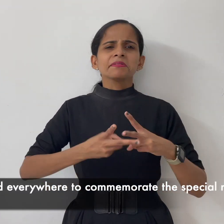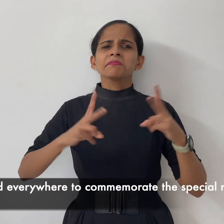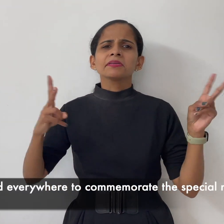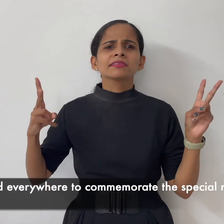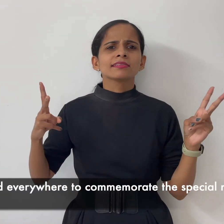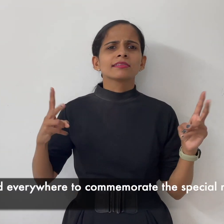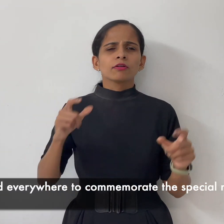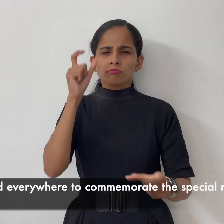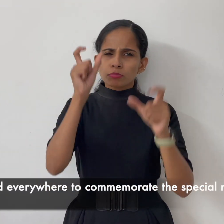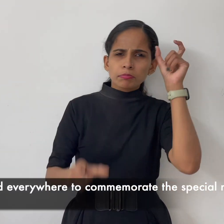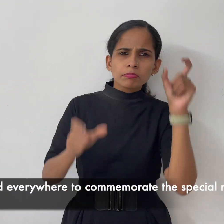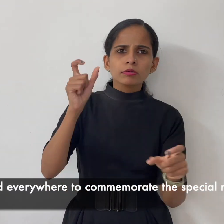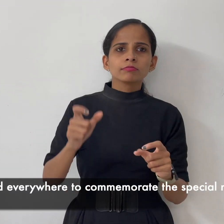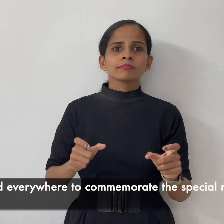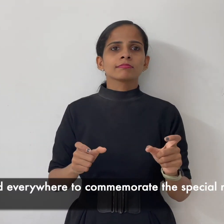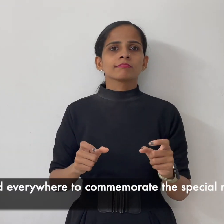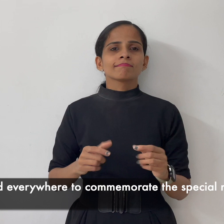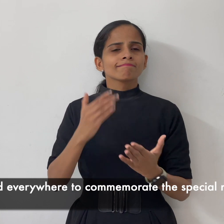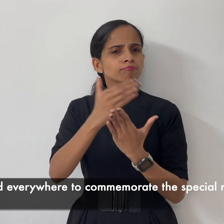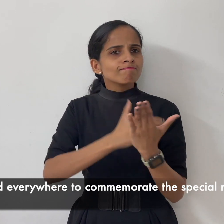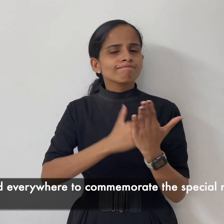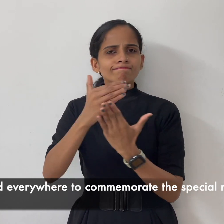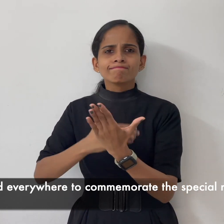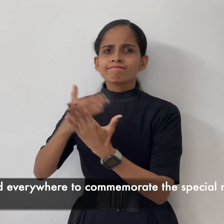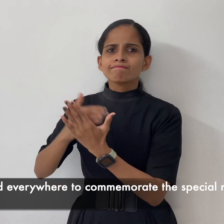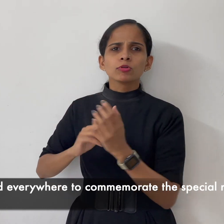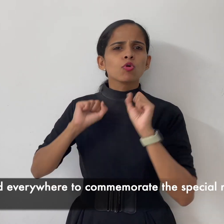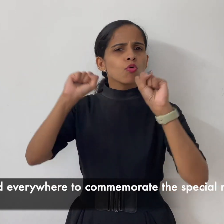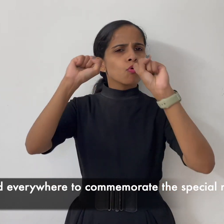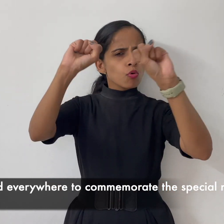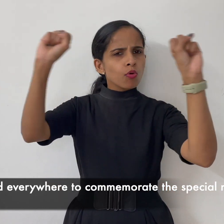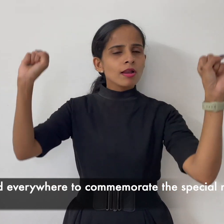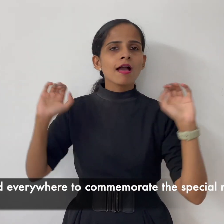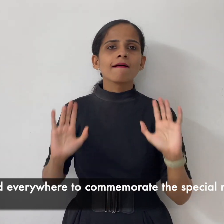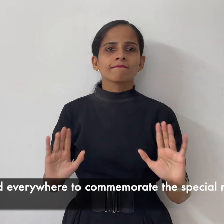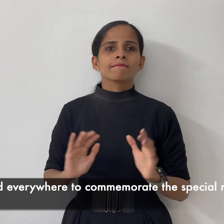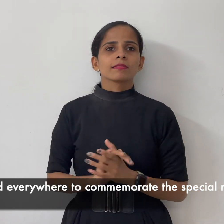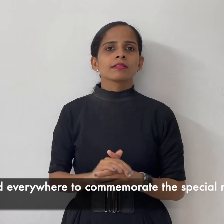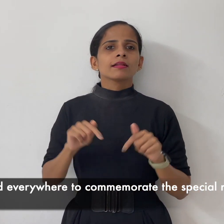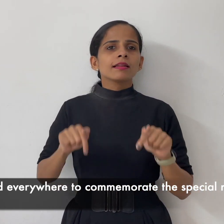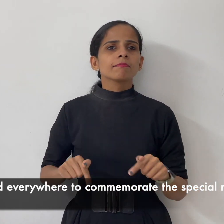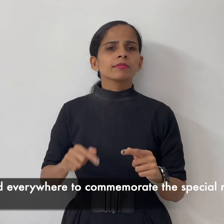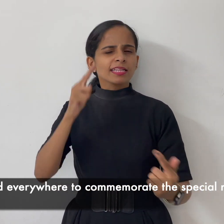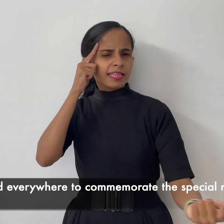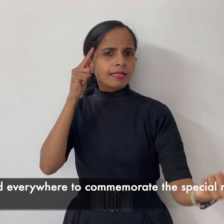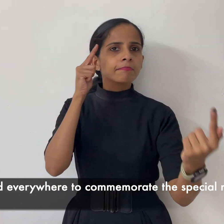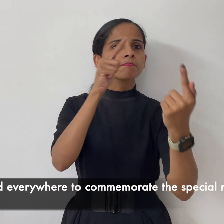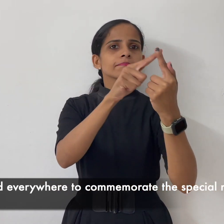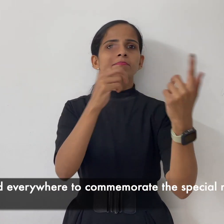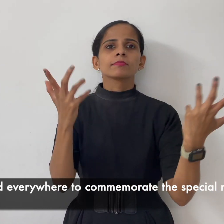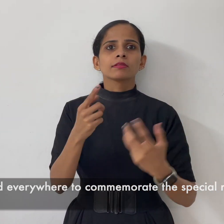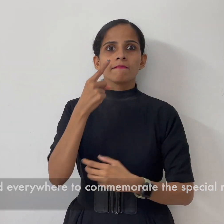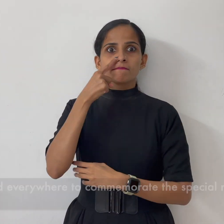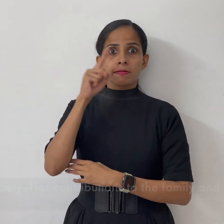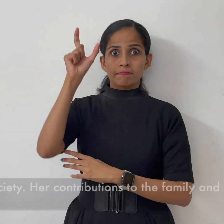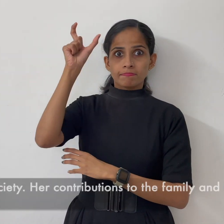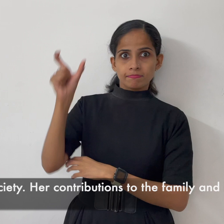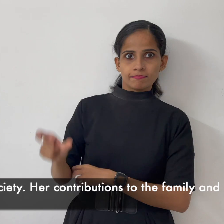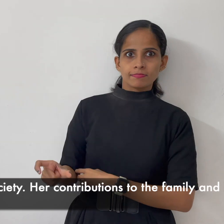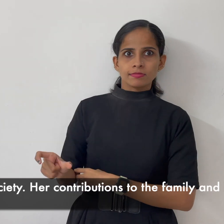Various events are held everywhere to commemorate the special role of